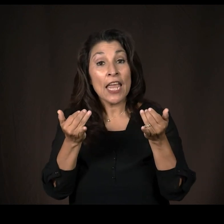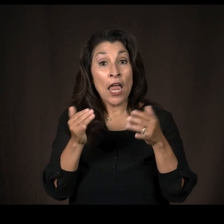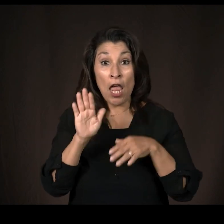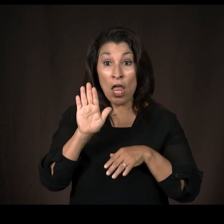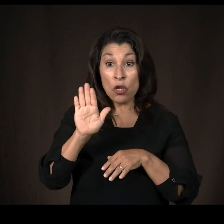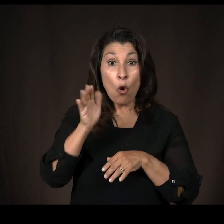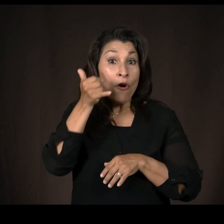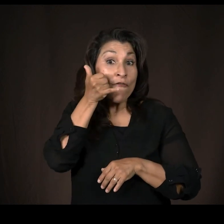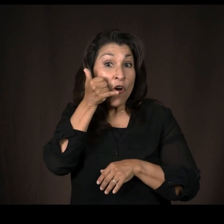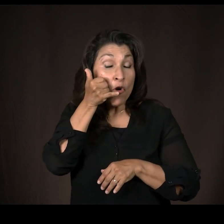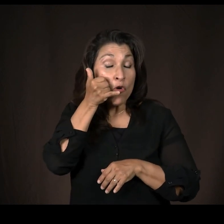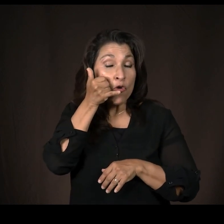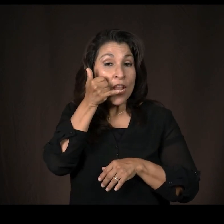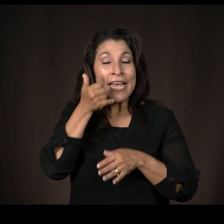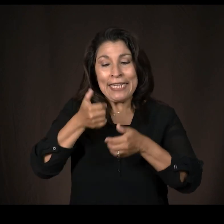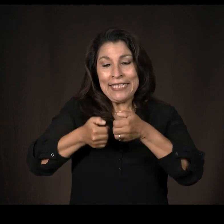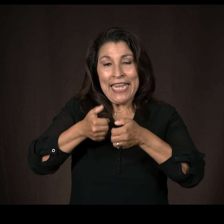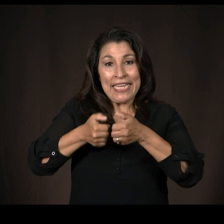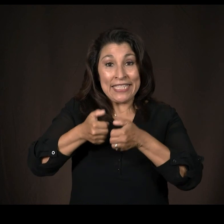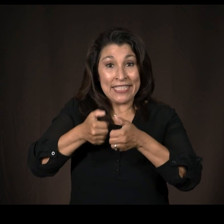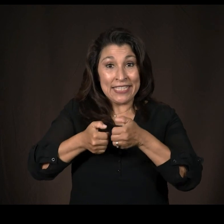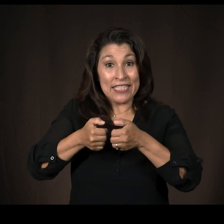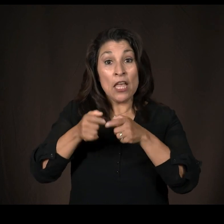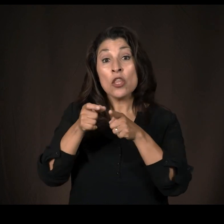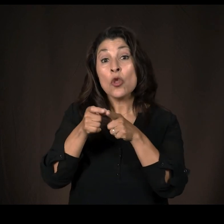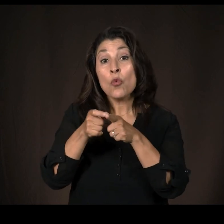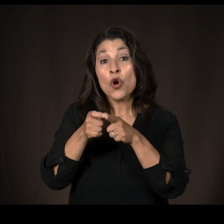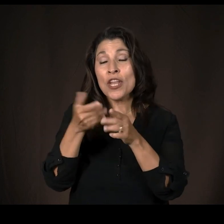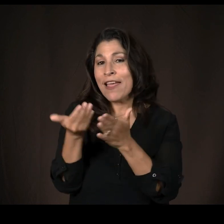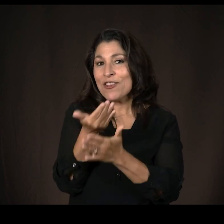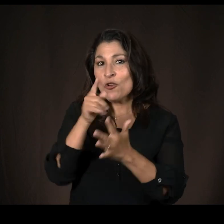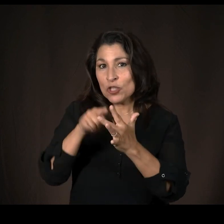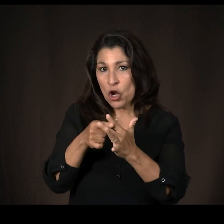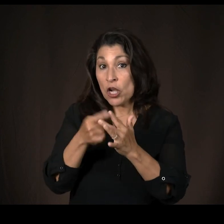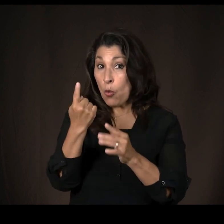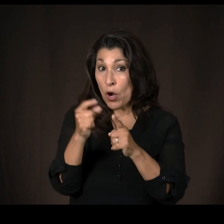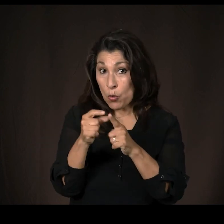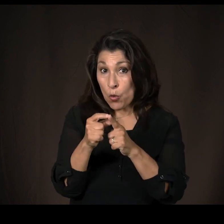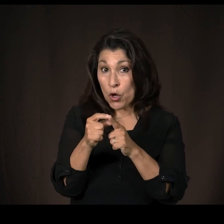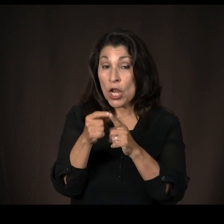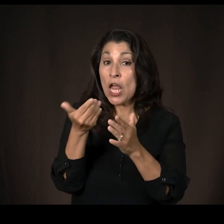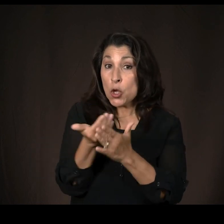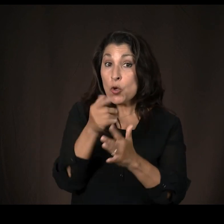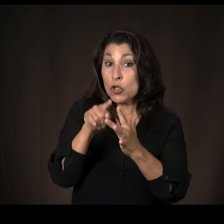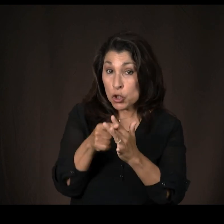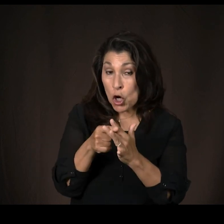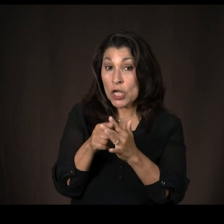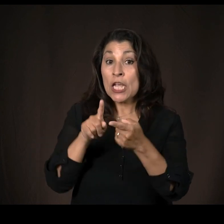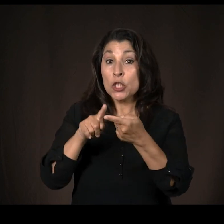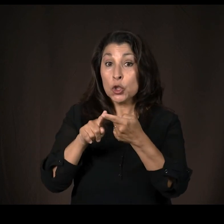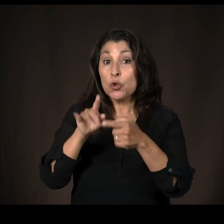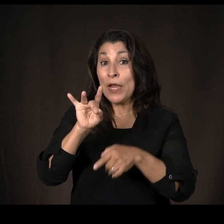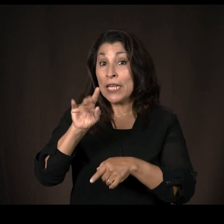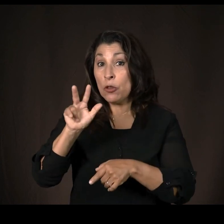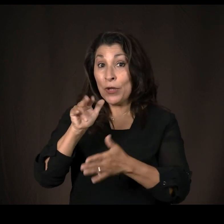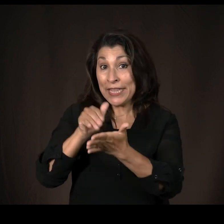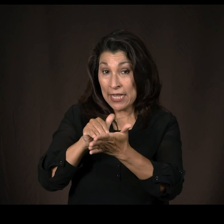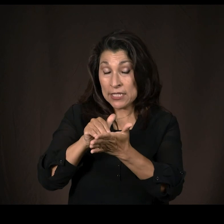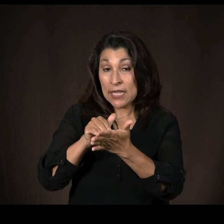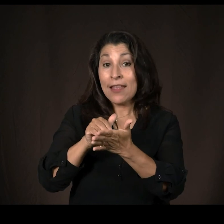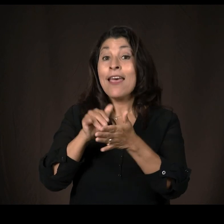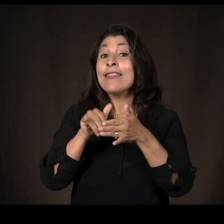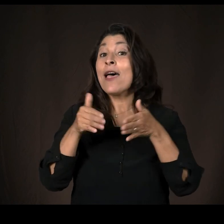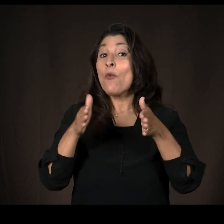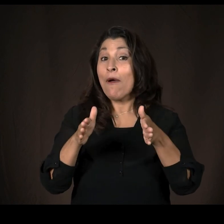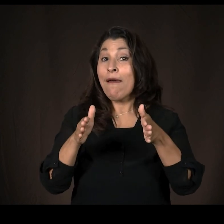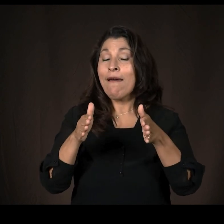I want you to pull out your phone, and I want you to text the word New Start, one word, New Start, to 83,000.